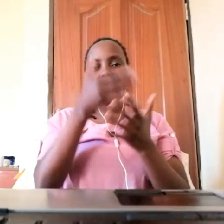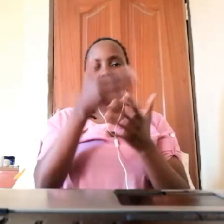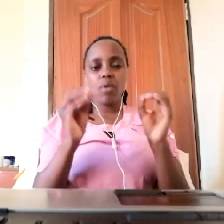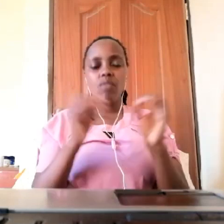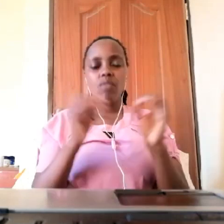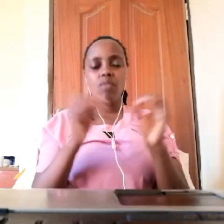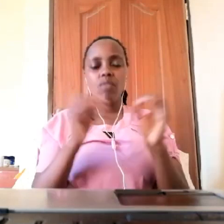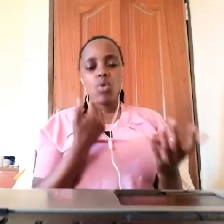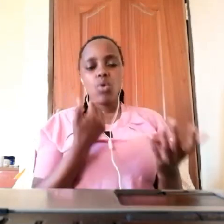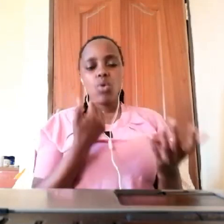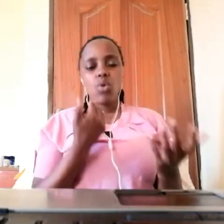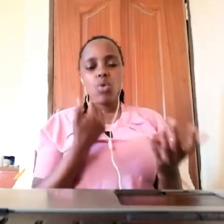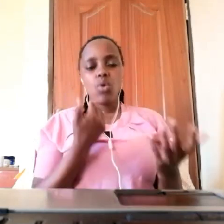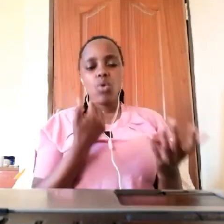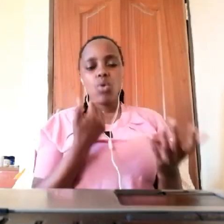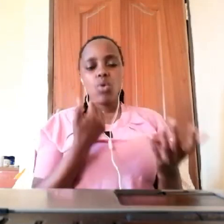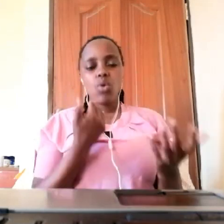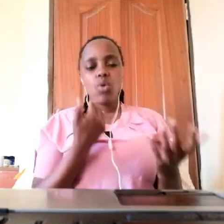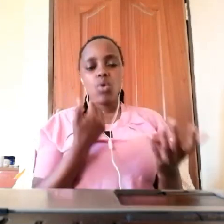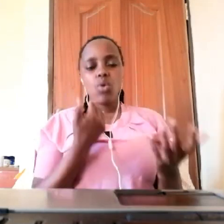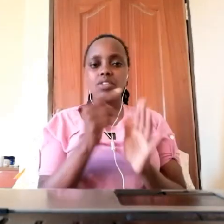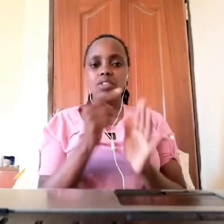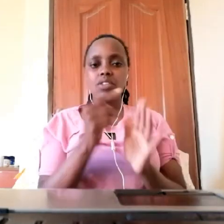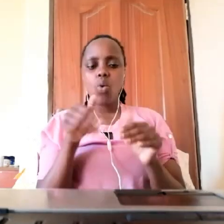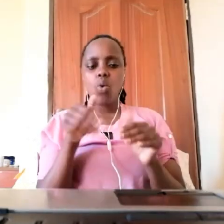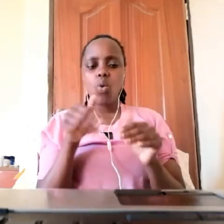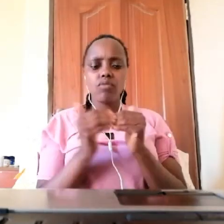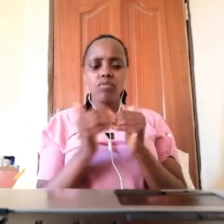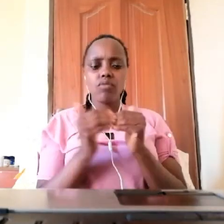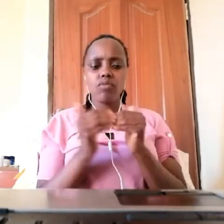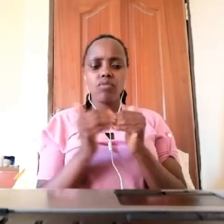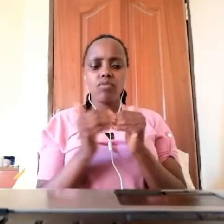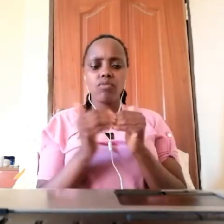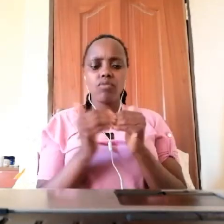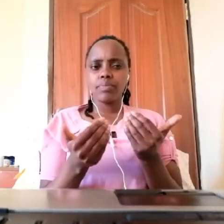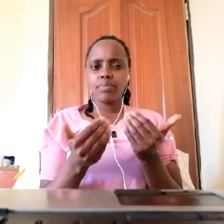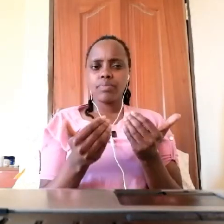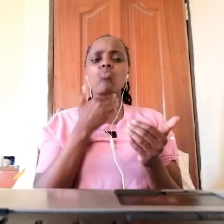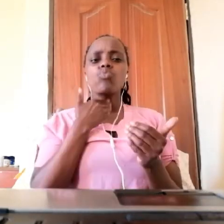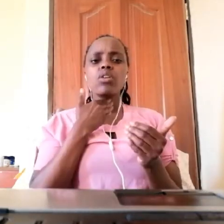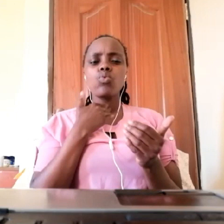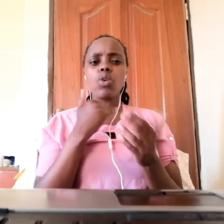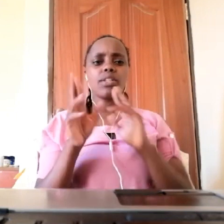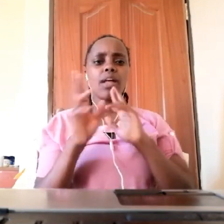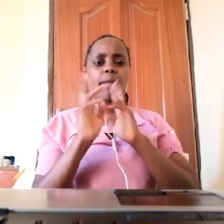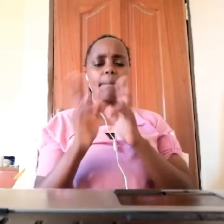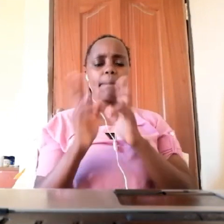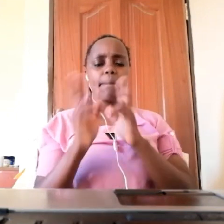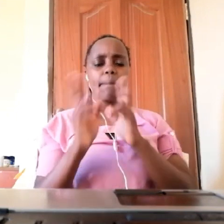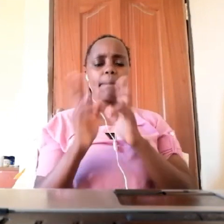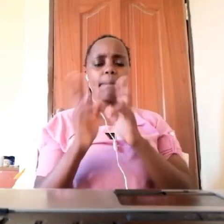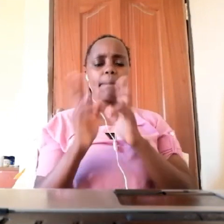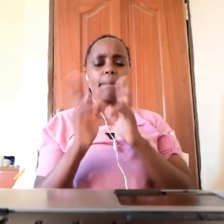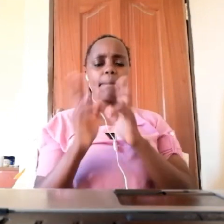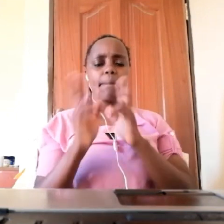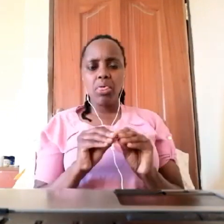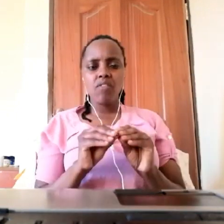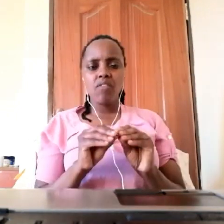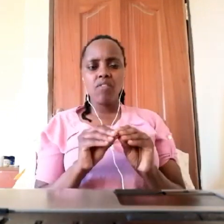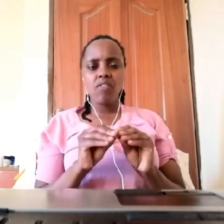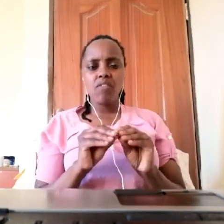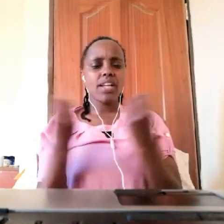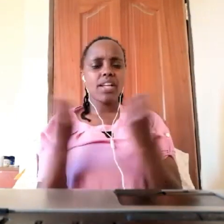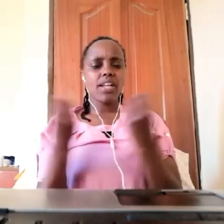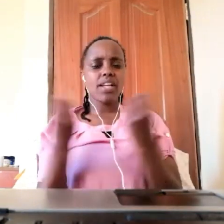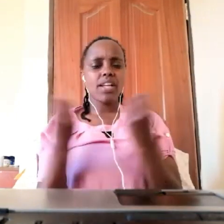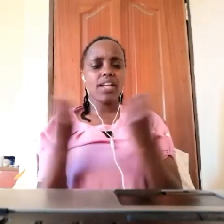some CSO representatives to give us ways forward in terms of, we don't want reports to be compiled by organizations that are in